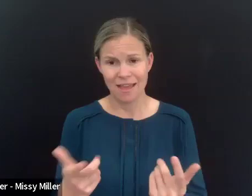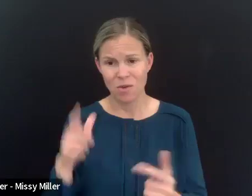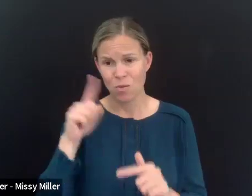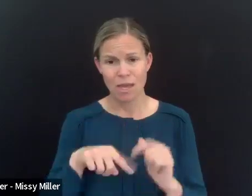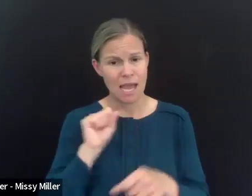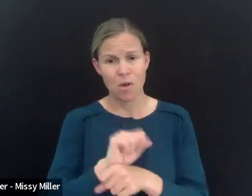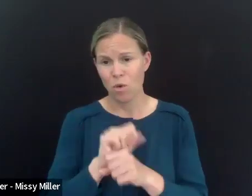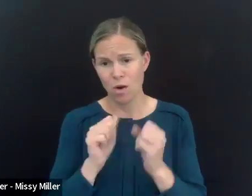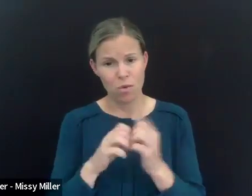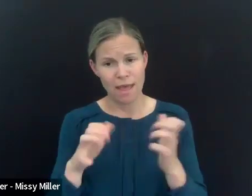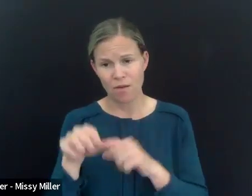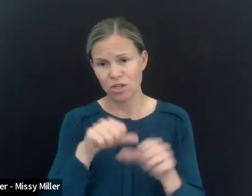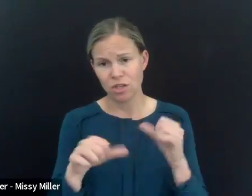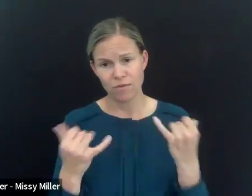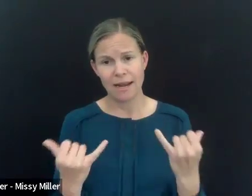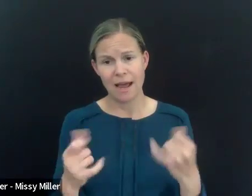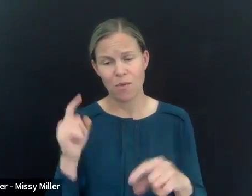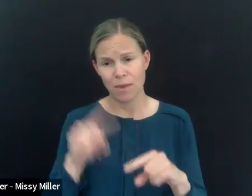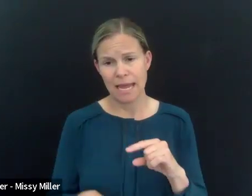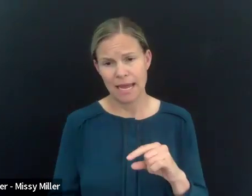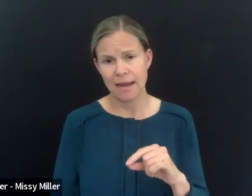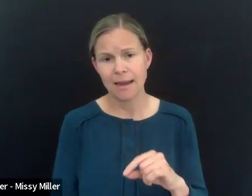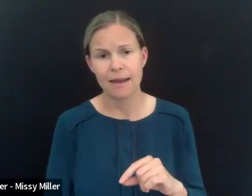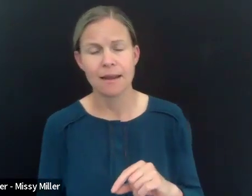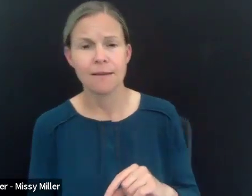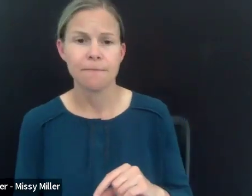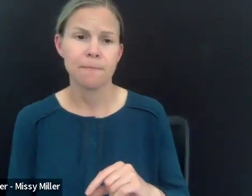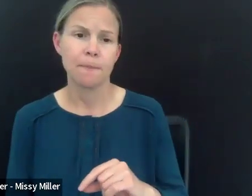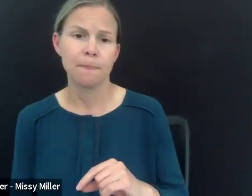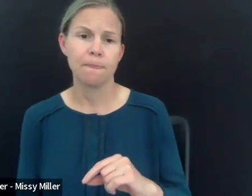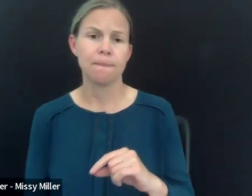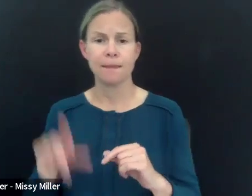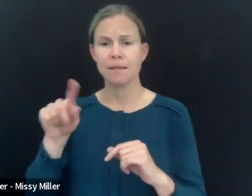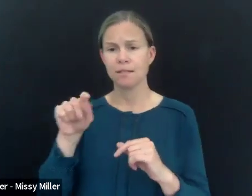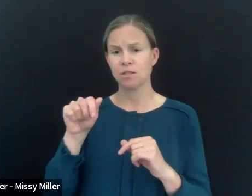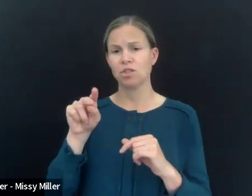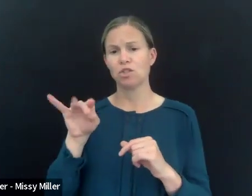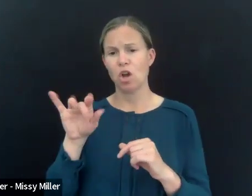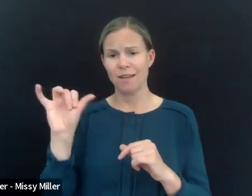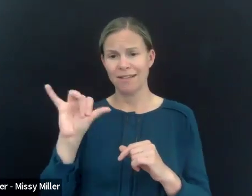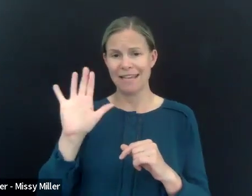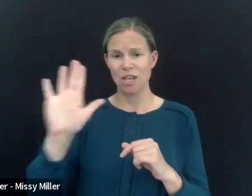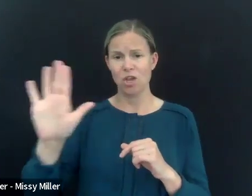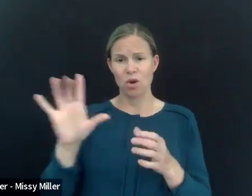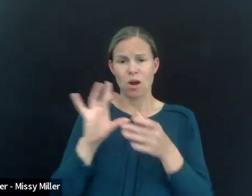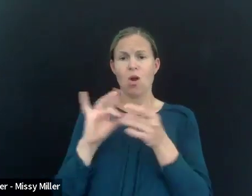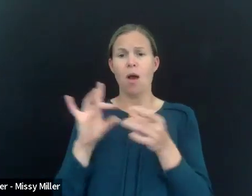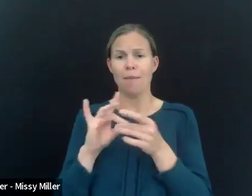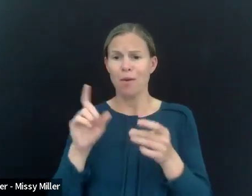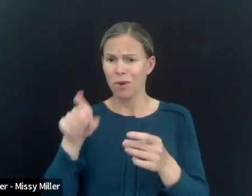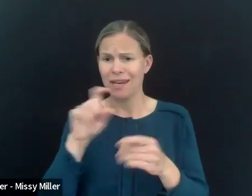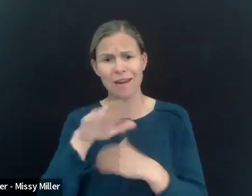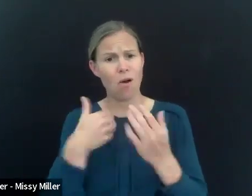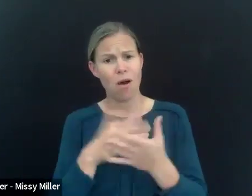each other right now. Like what you said, Tanya, I hope I'm saying your name right, in terms of the Underground Railroad, like we need all hands on